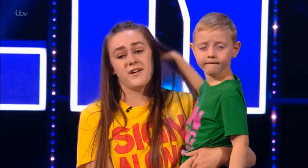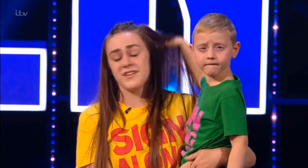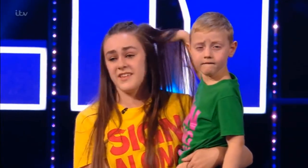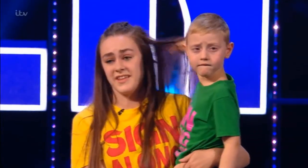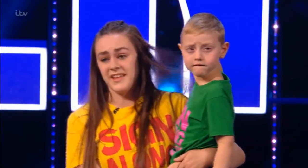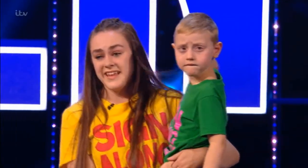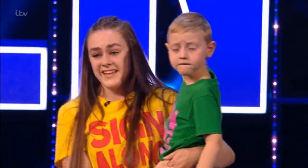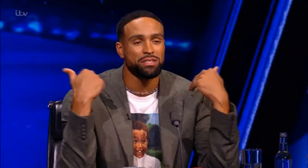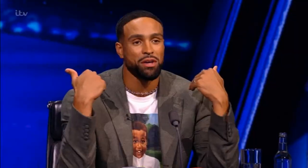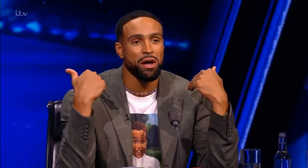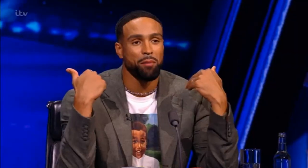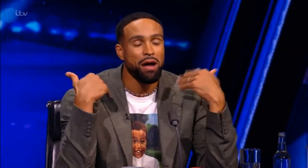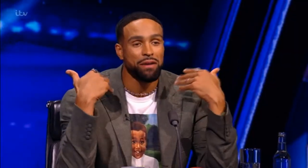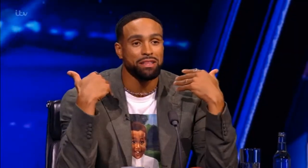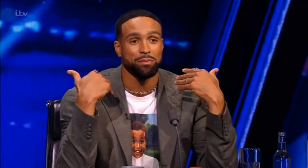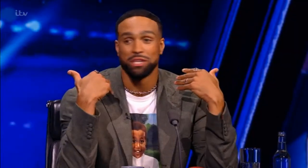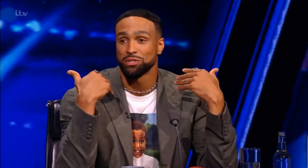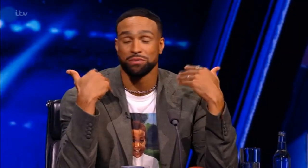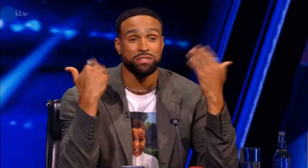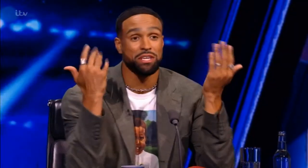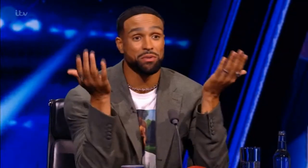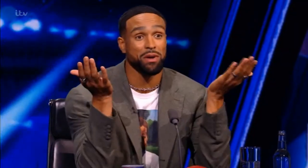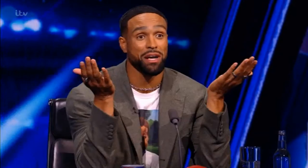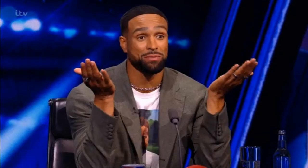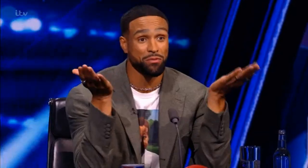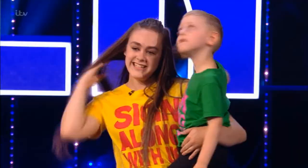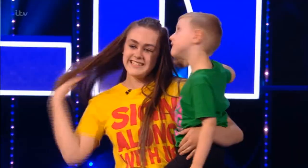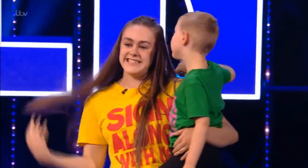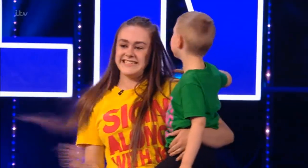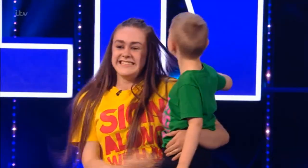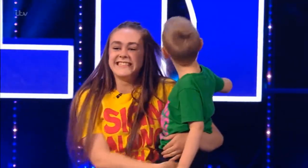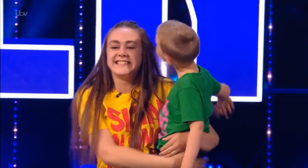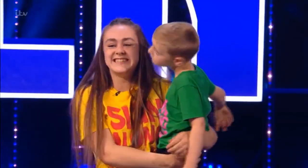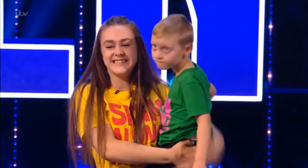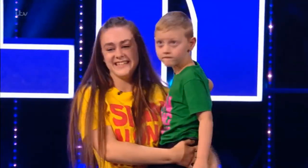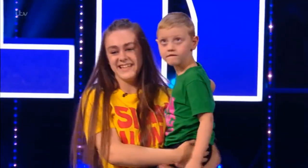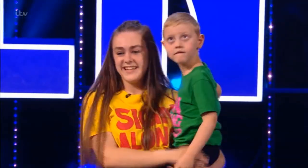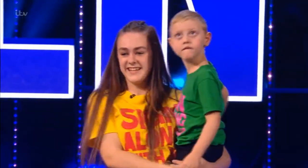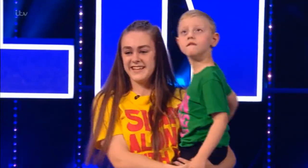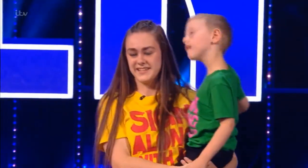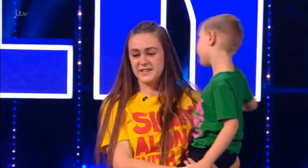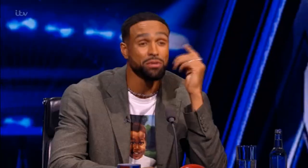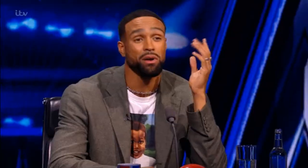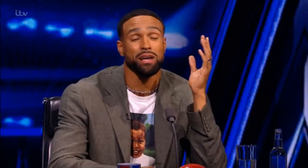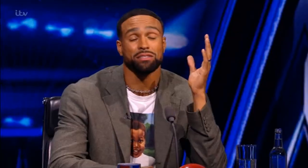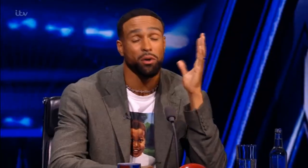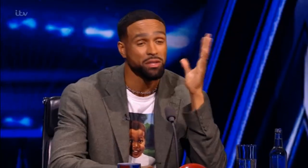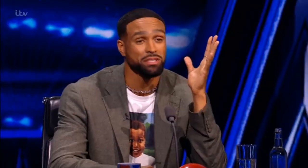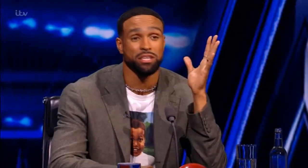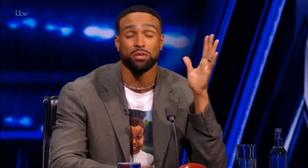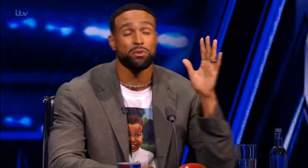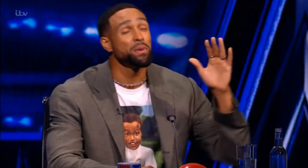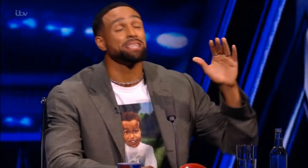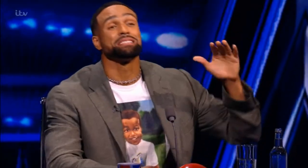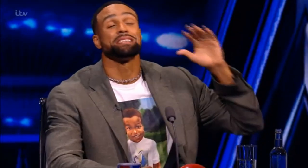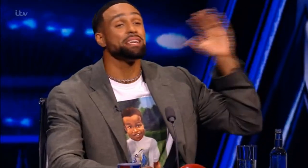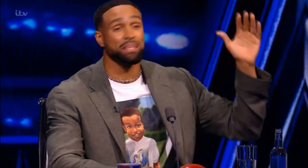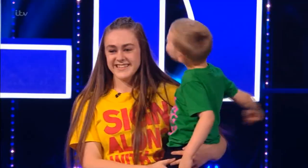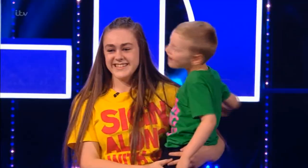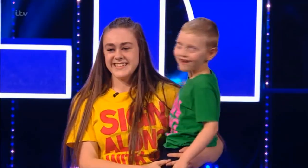Thank you so much. This is the first time I've had the pleasure of seeing you guys perform live, and I had high hopes, and you guys, honestly, you exceeded what I thought.